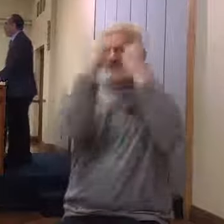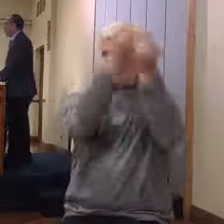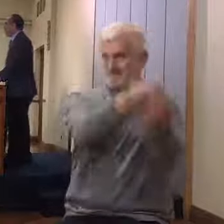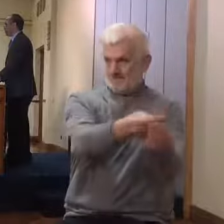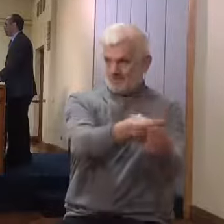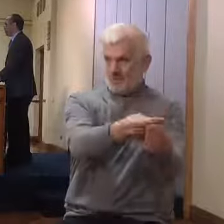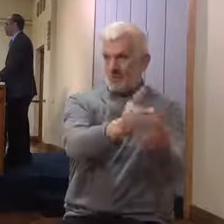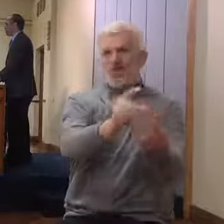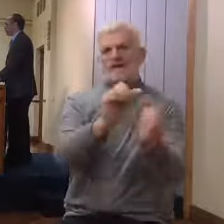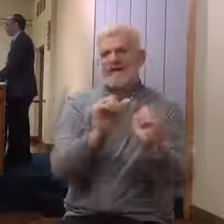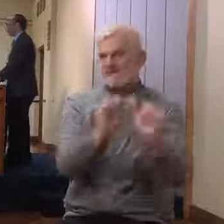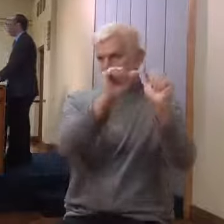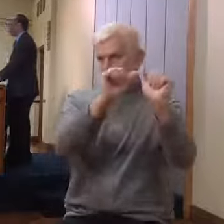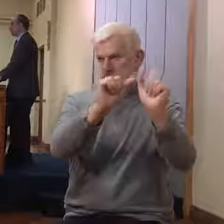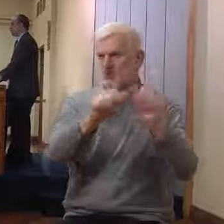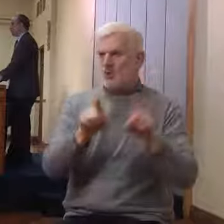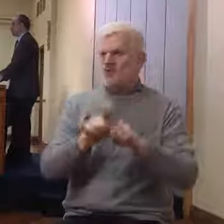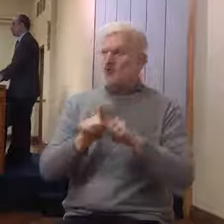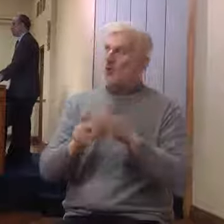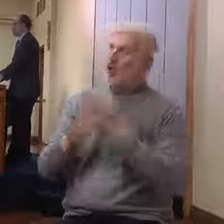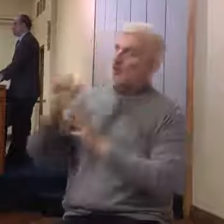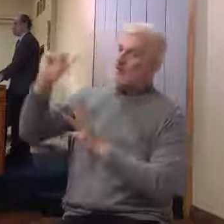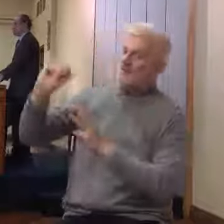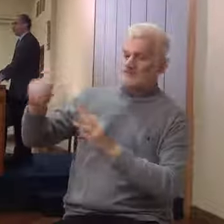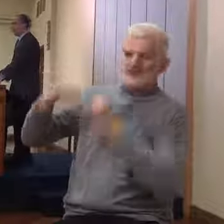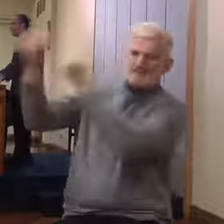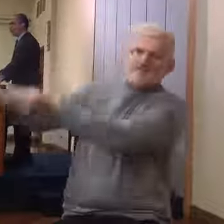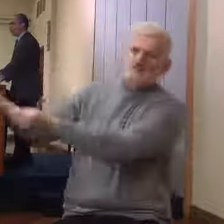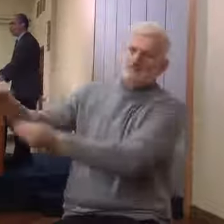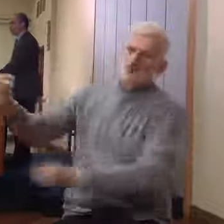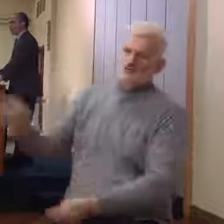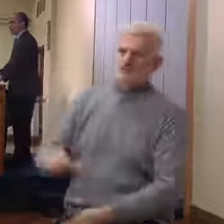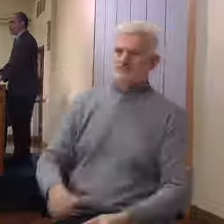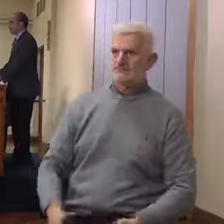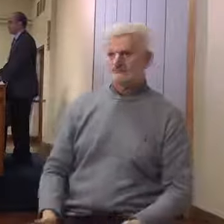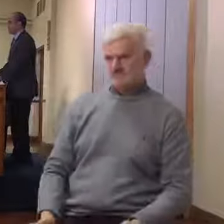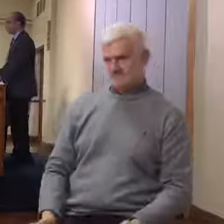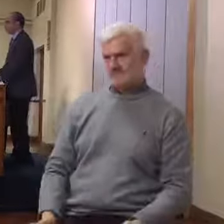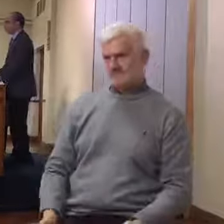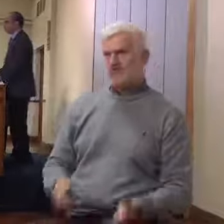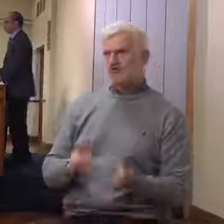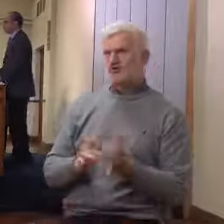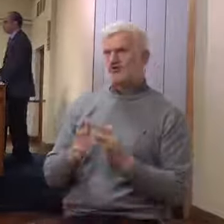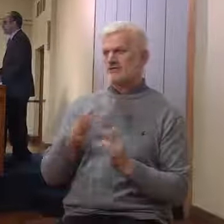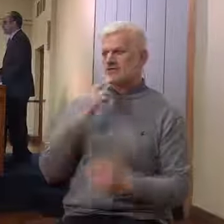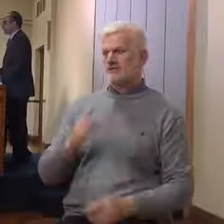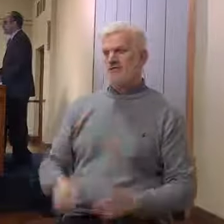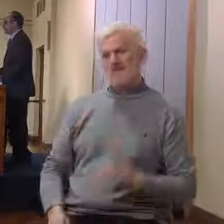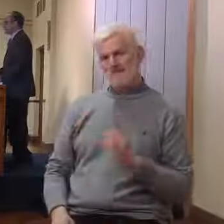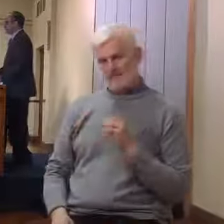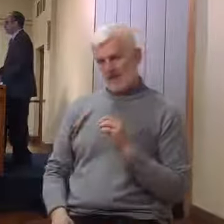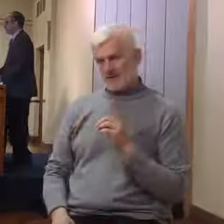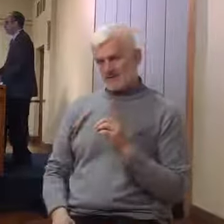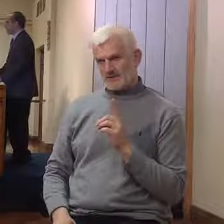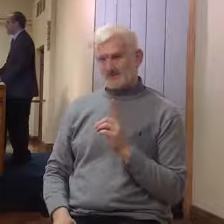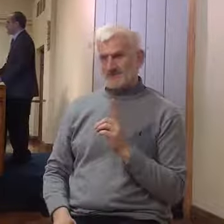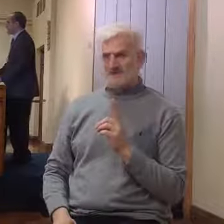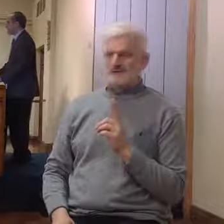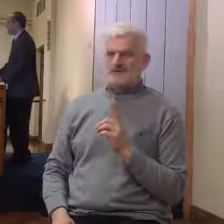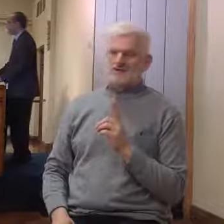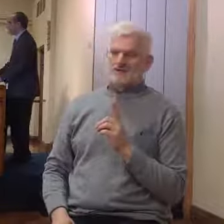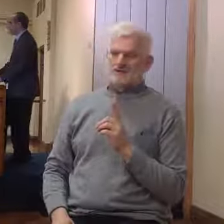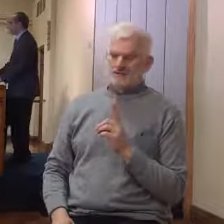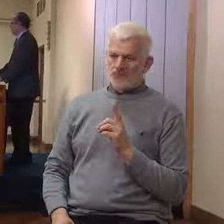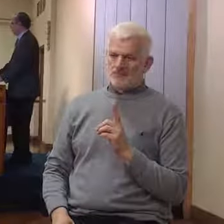to God. But my dear friends, from the beginning, there is a line of demarcation between the state and